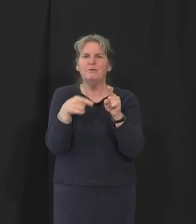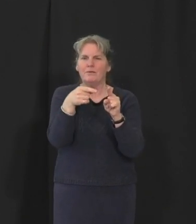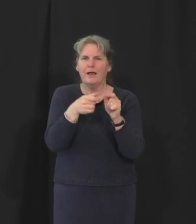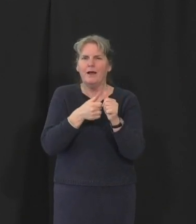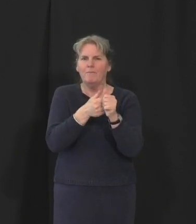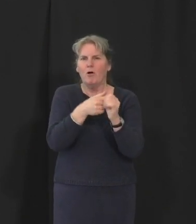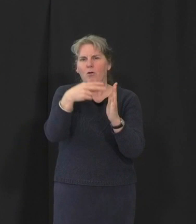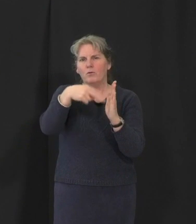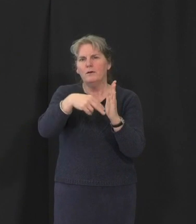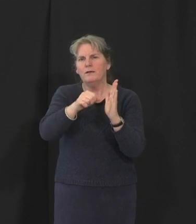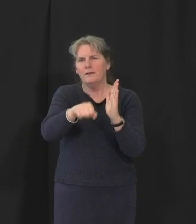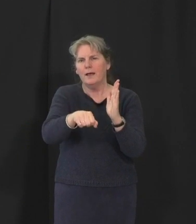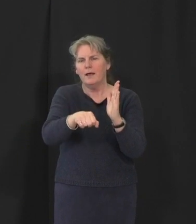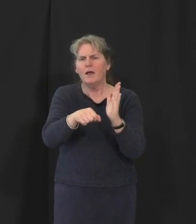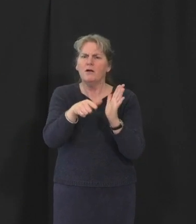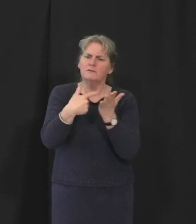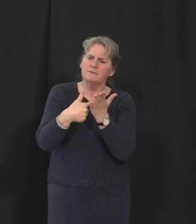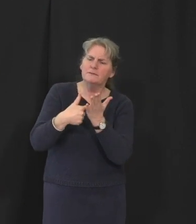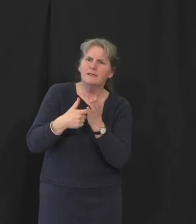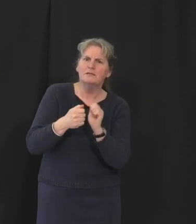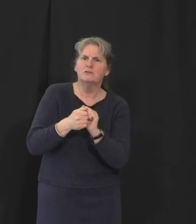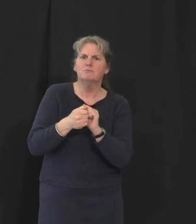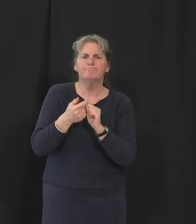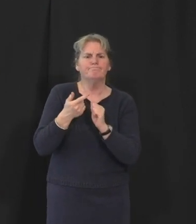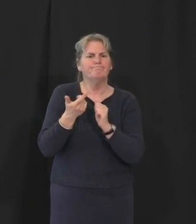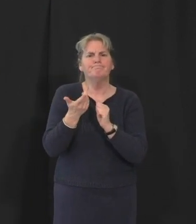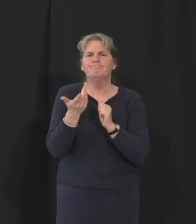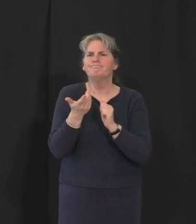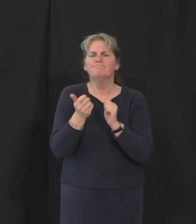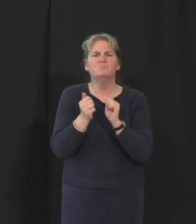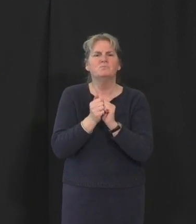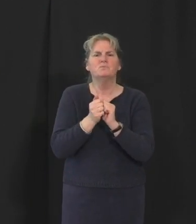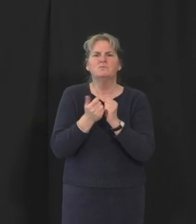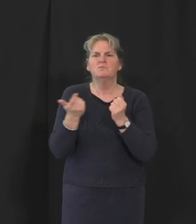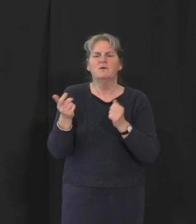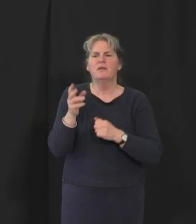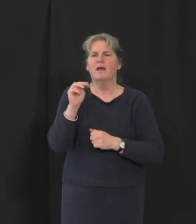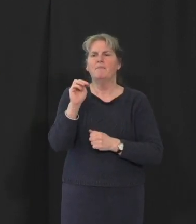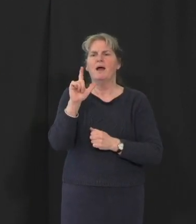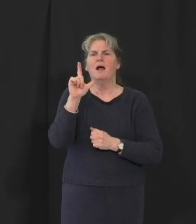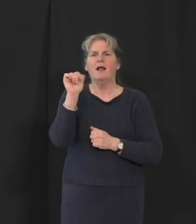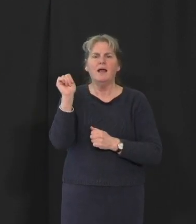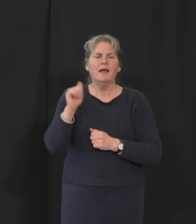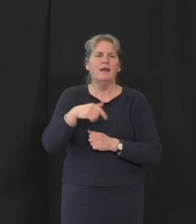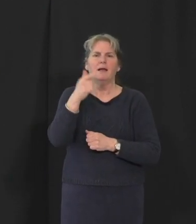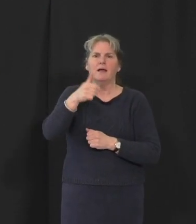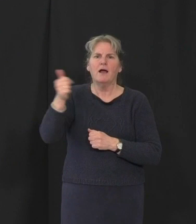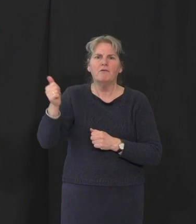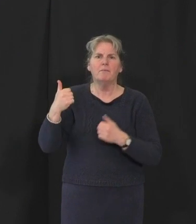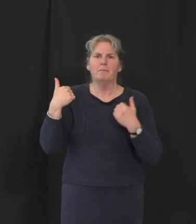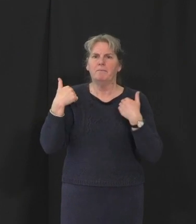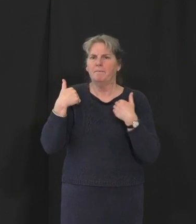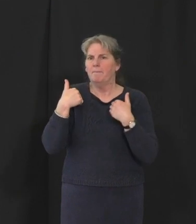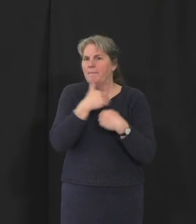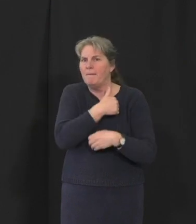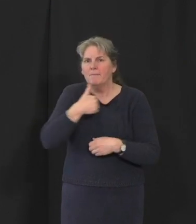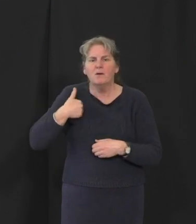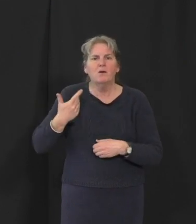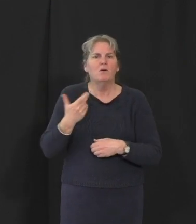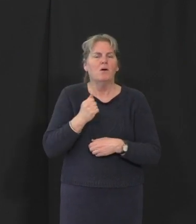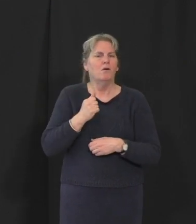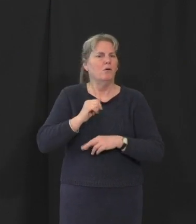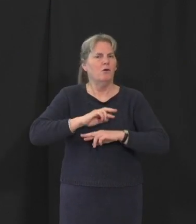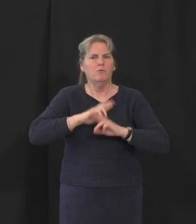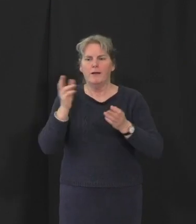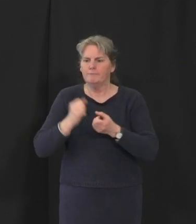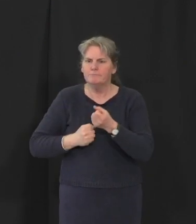also have that conversation. Contact an MLA, contact our government. We can definitely help